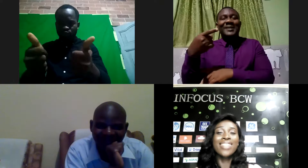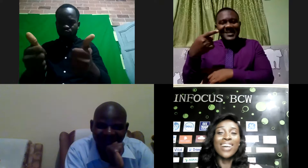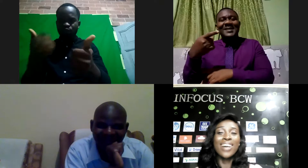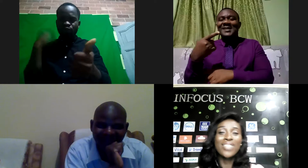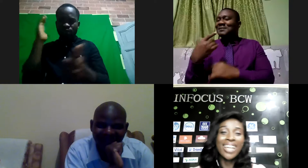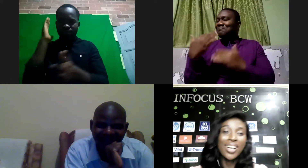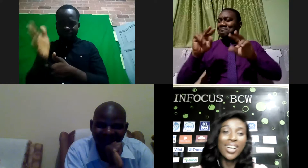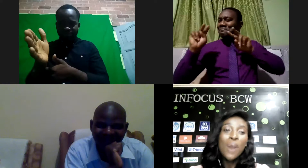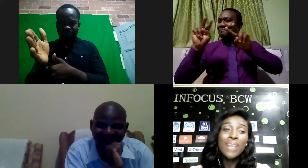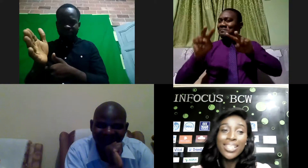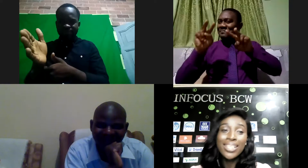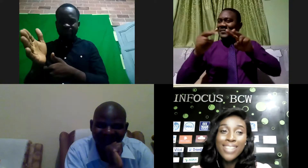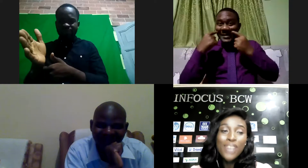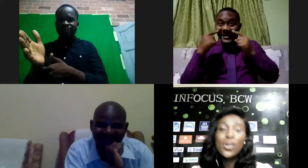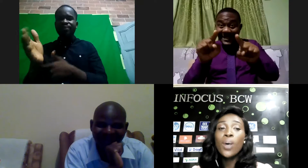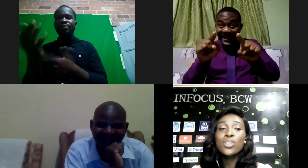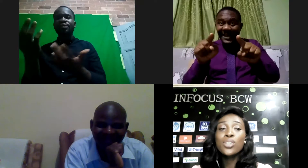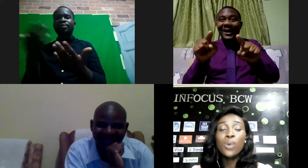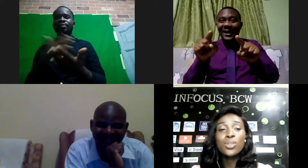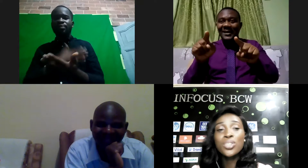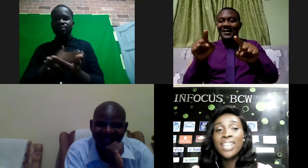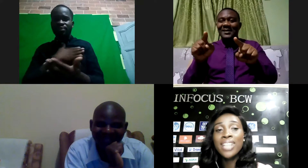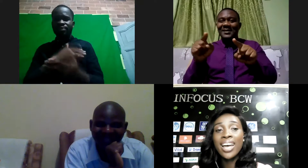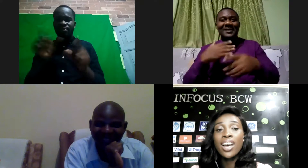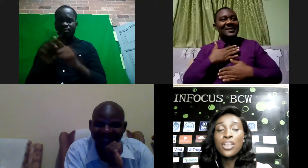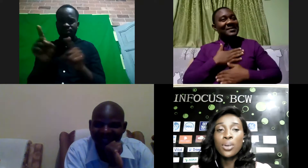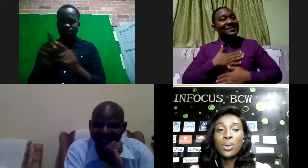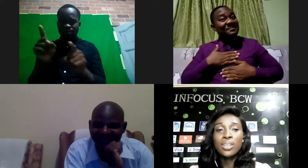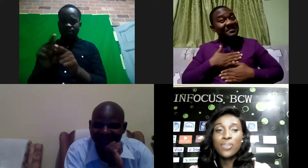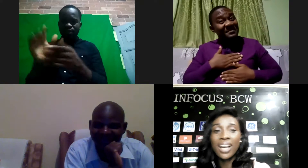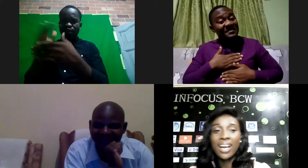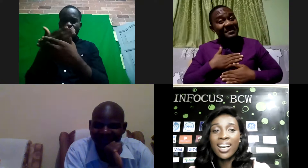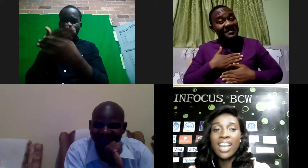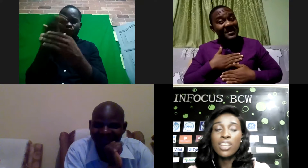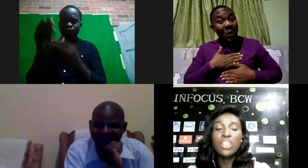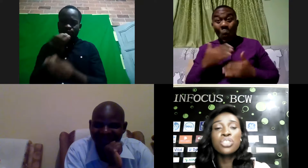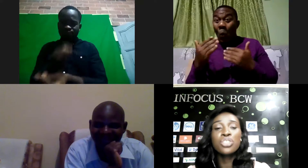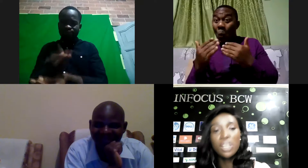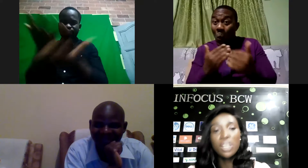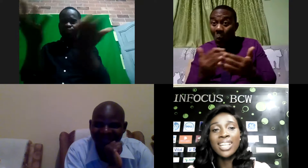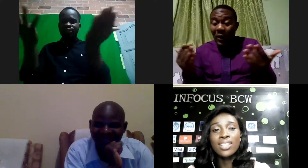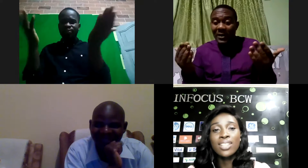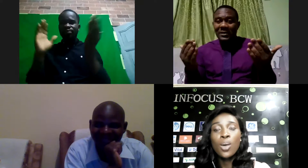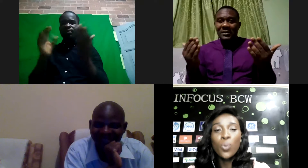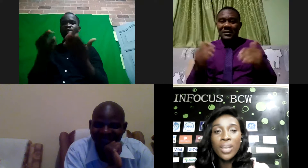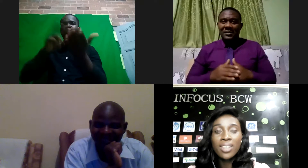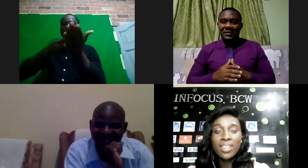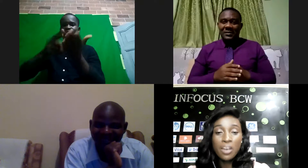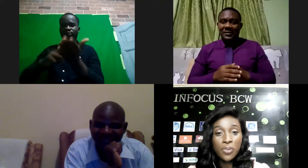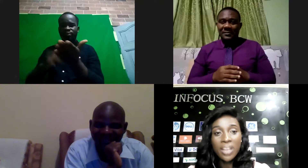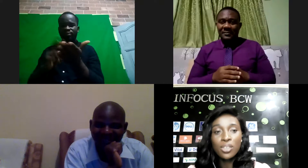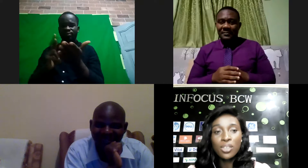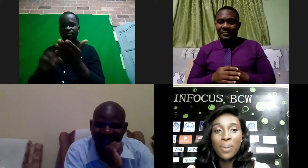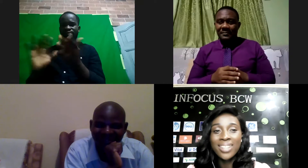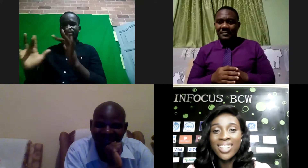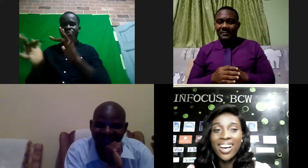great time together. Please do well to also share, the flyer and the registration link with a